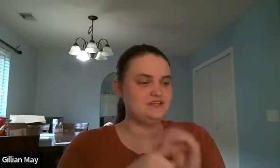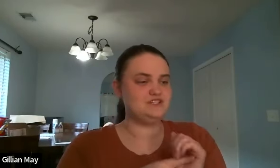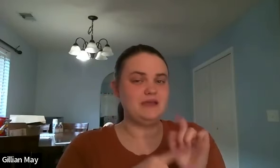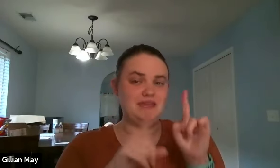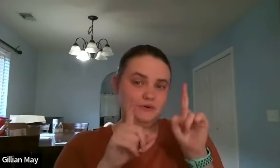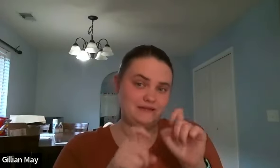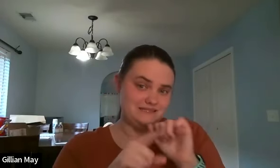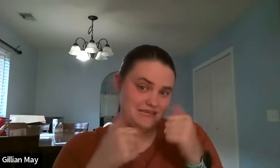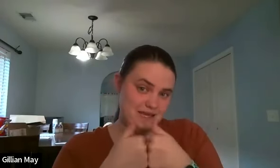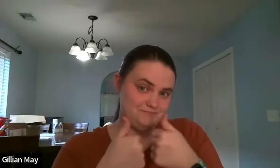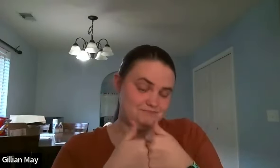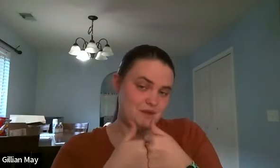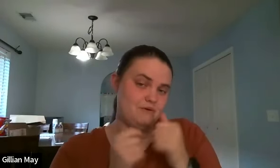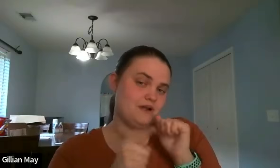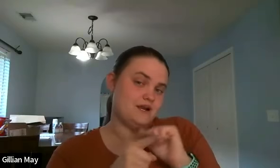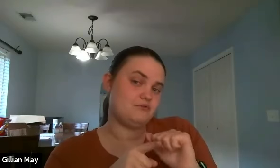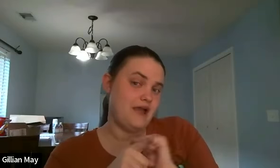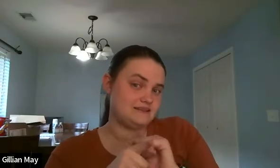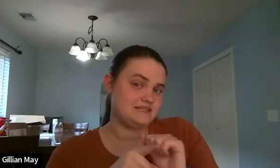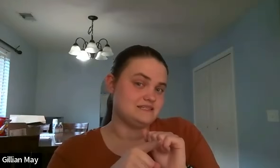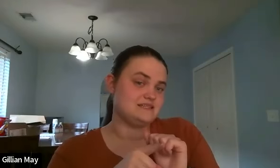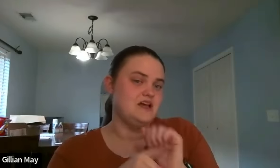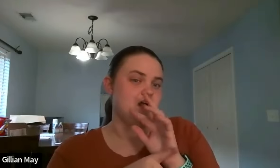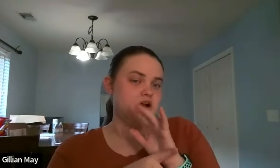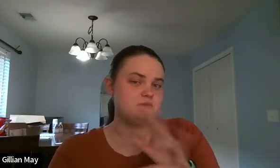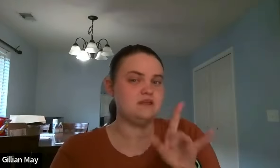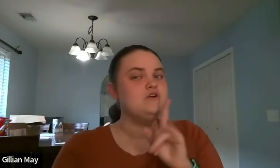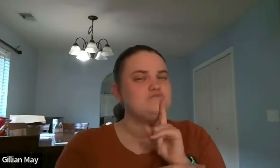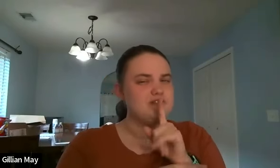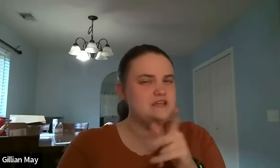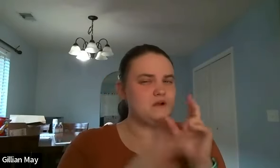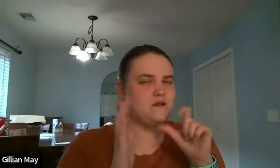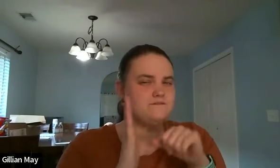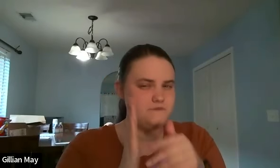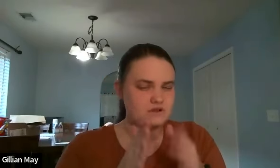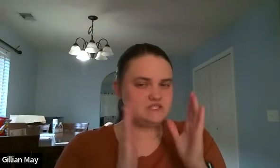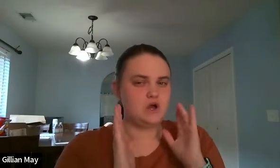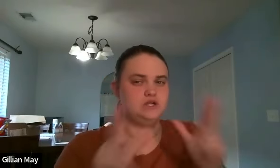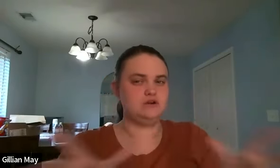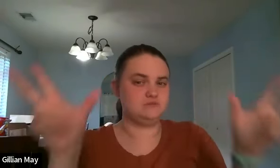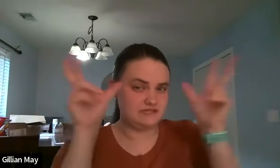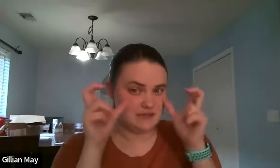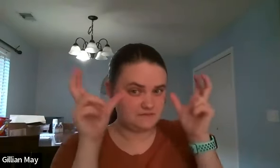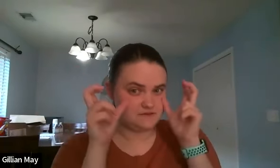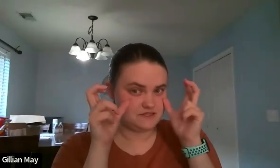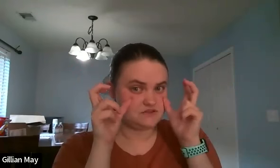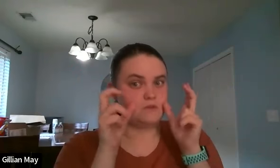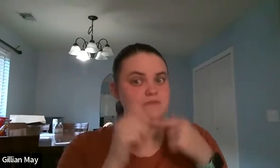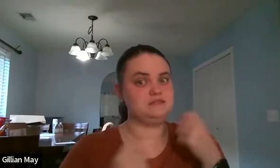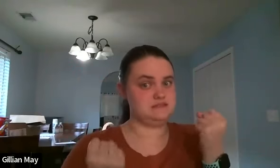to do a quiz game where we're going to practice our spelling. Really, we're going to focus on y'all's receptive skills. So me